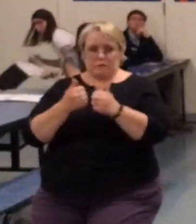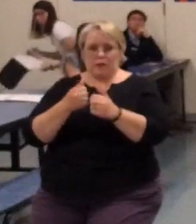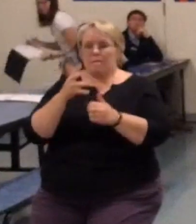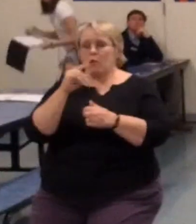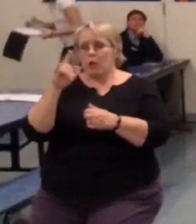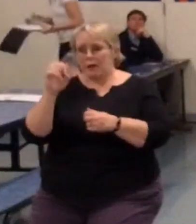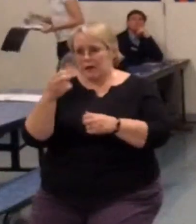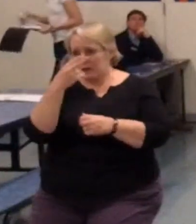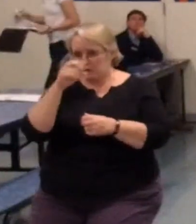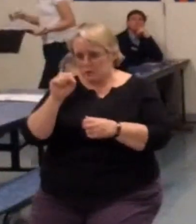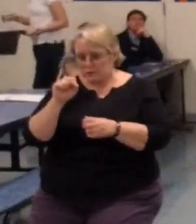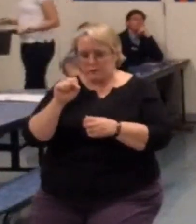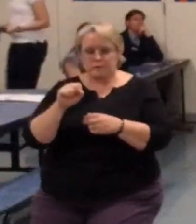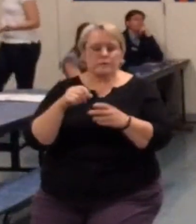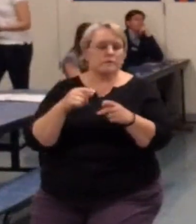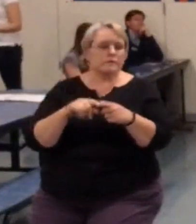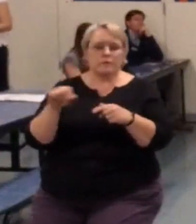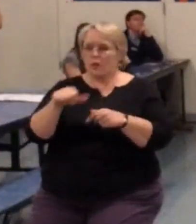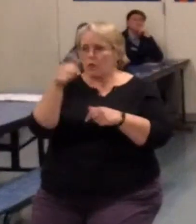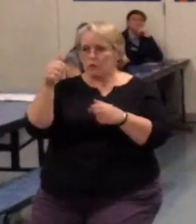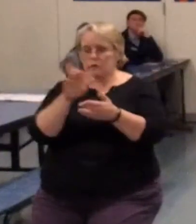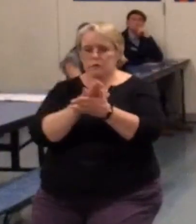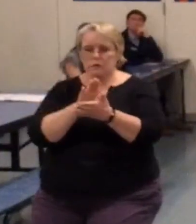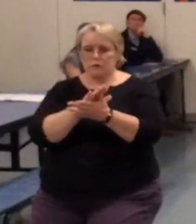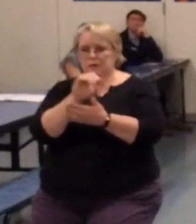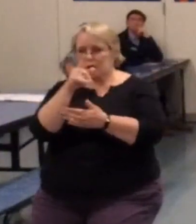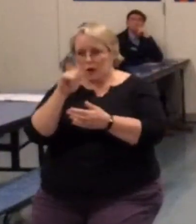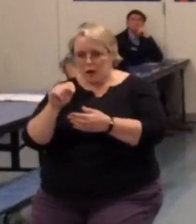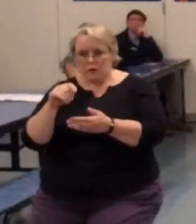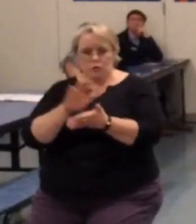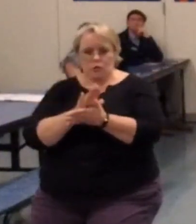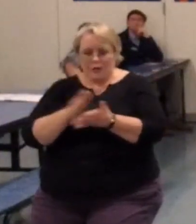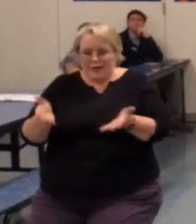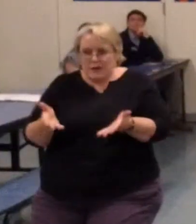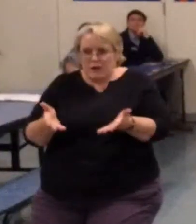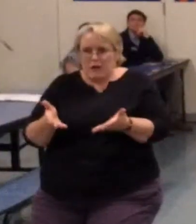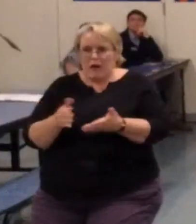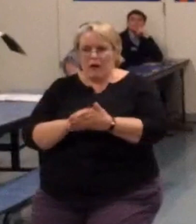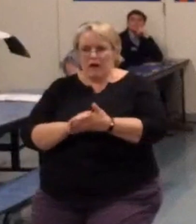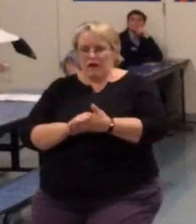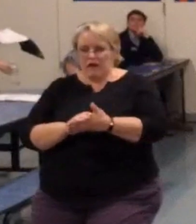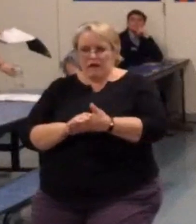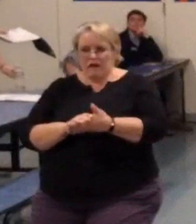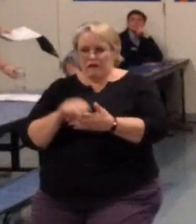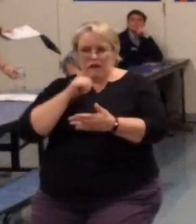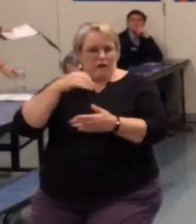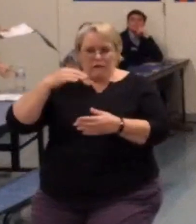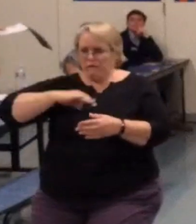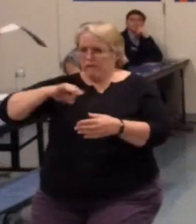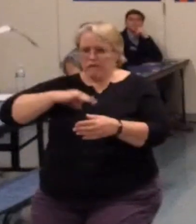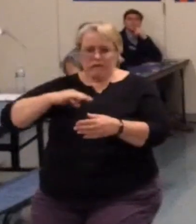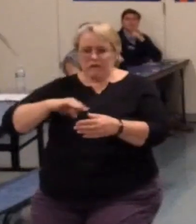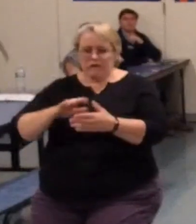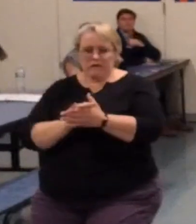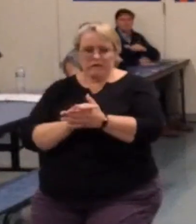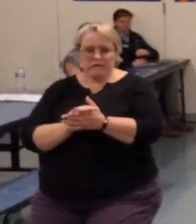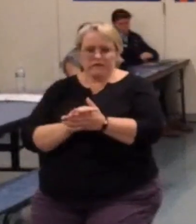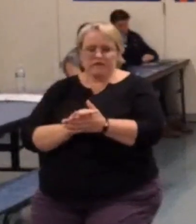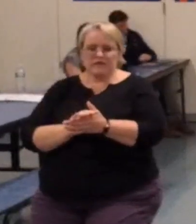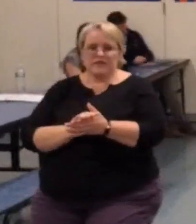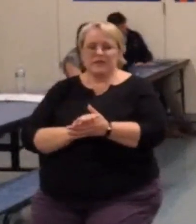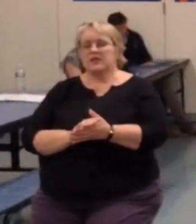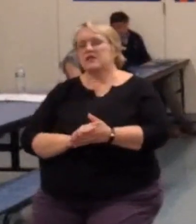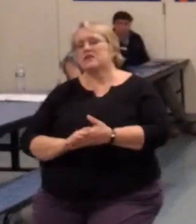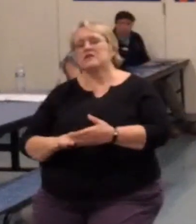Morton High, with any of the other schools, Scott School here, it's not going to be a beneficial thing. The fire